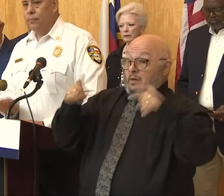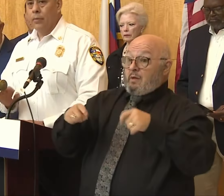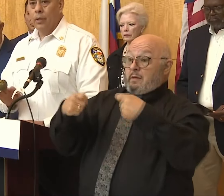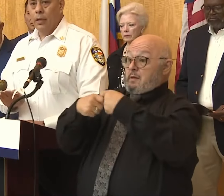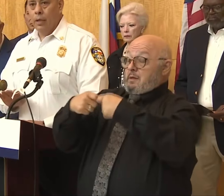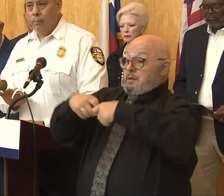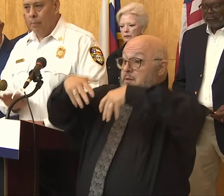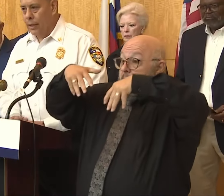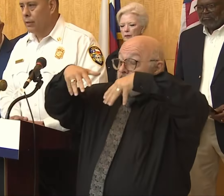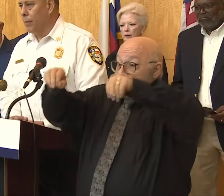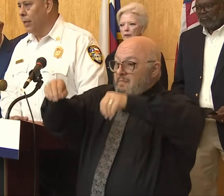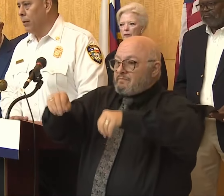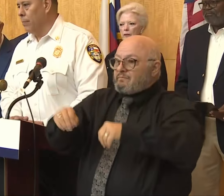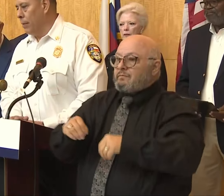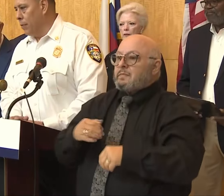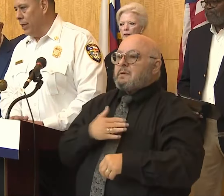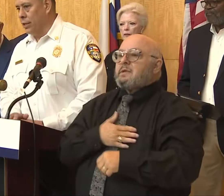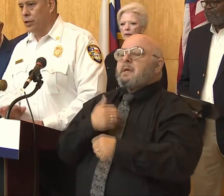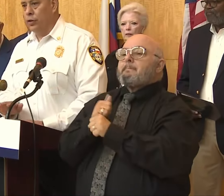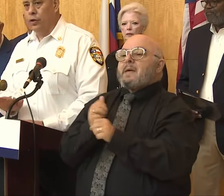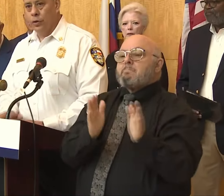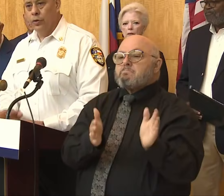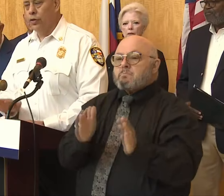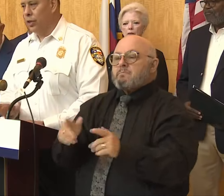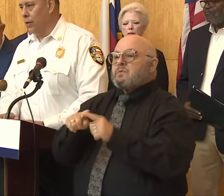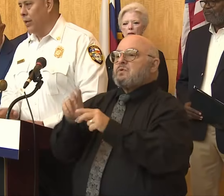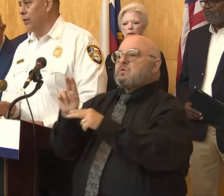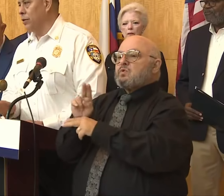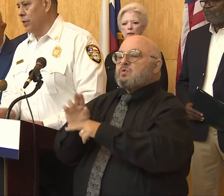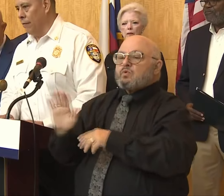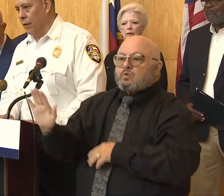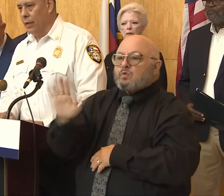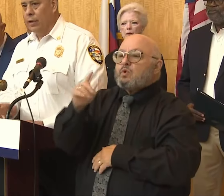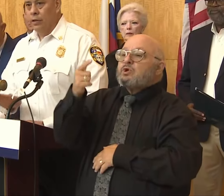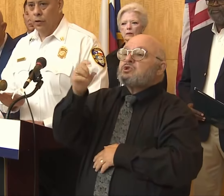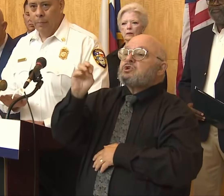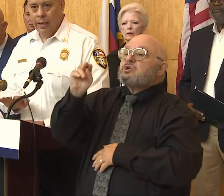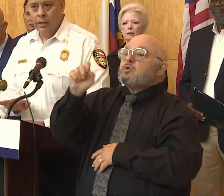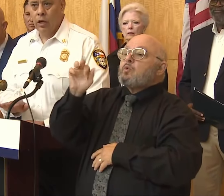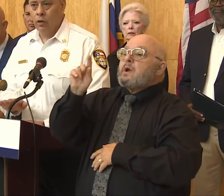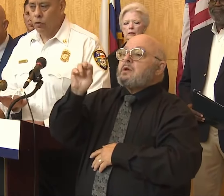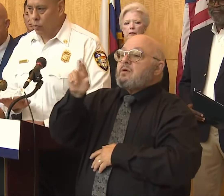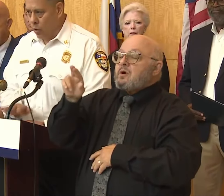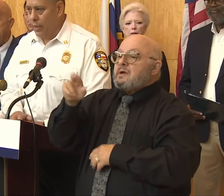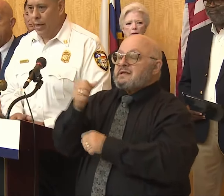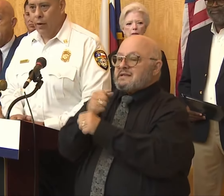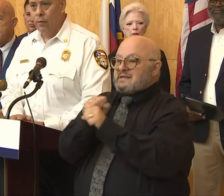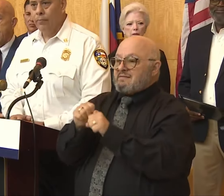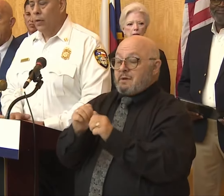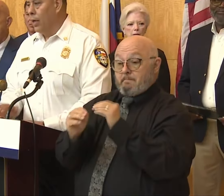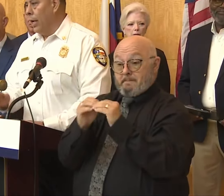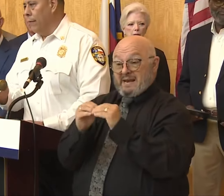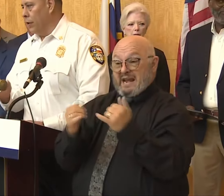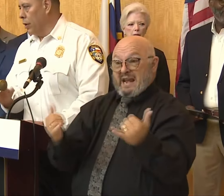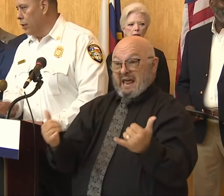outages, please make the preparations to use your generators safely. Do the maintenance on those right now. And if you're going to use